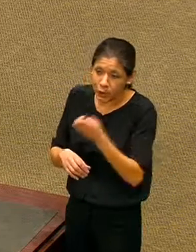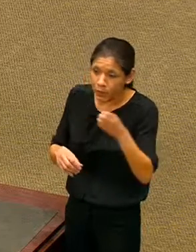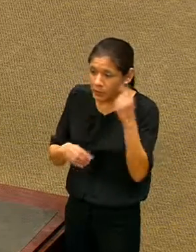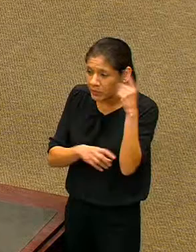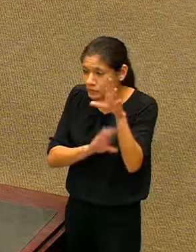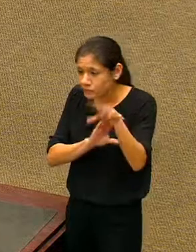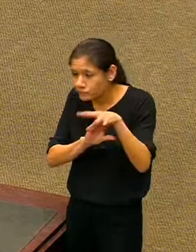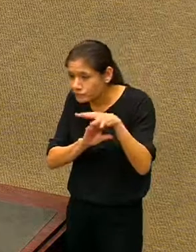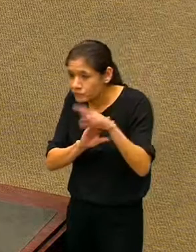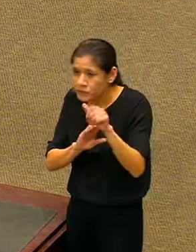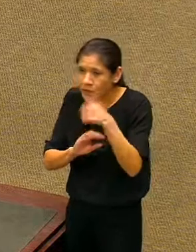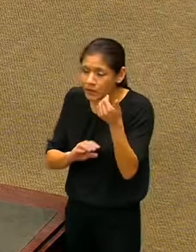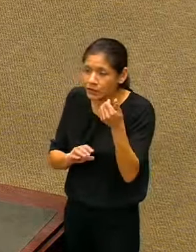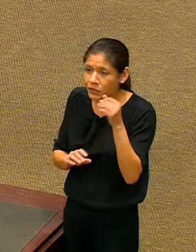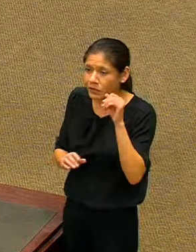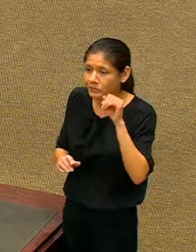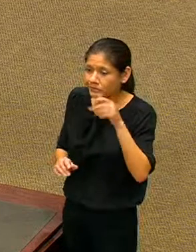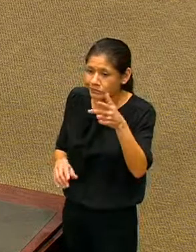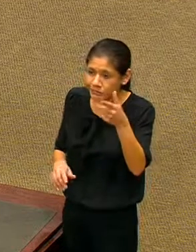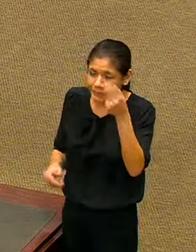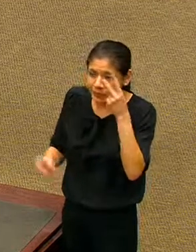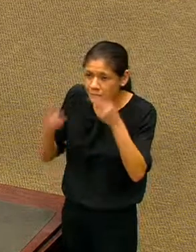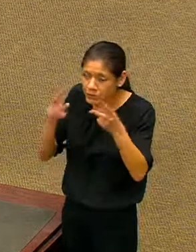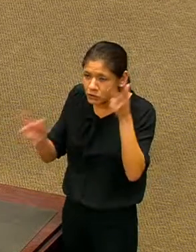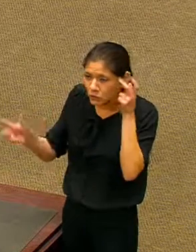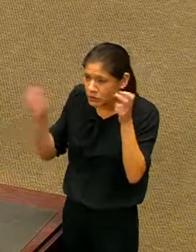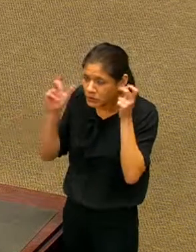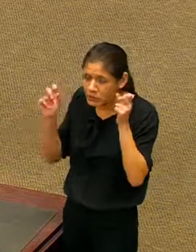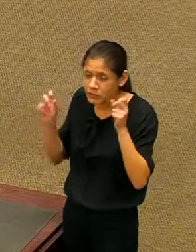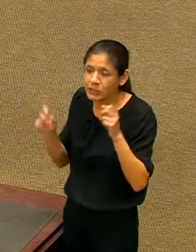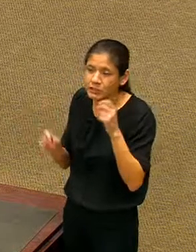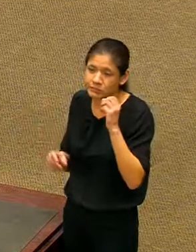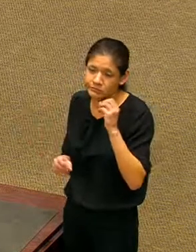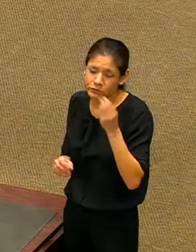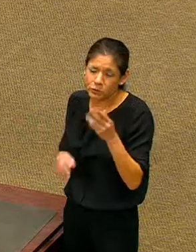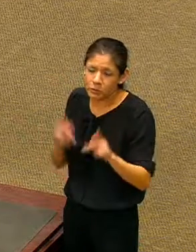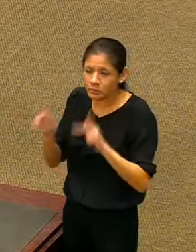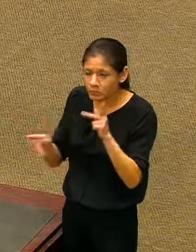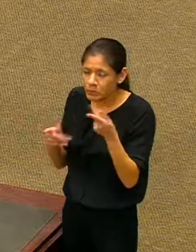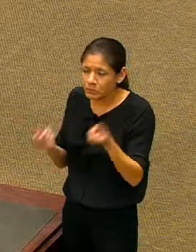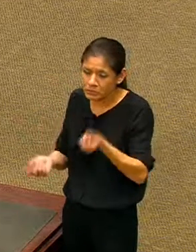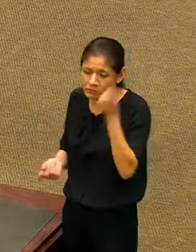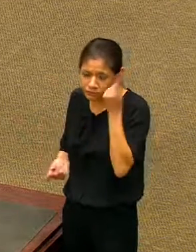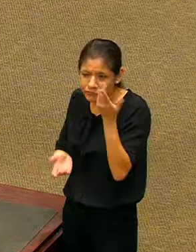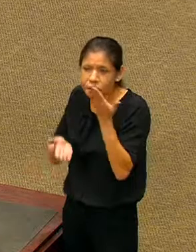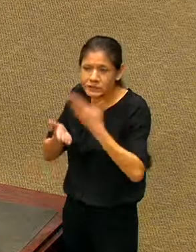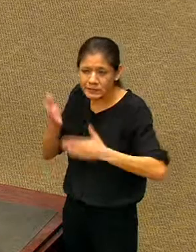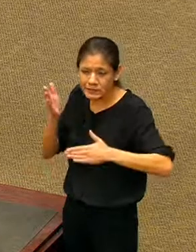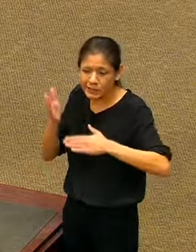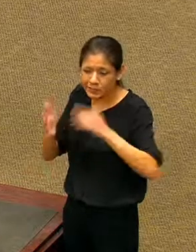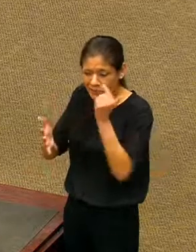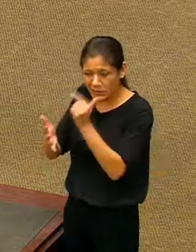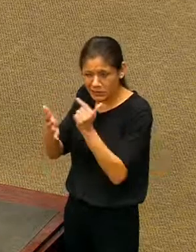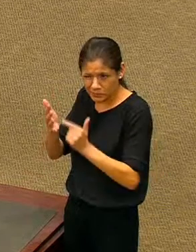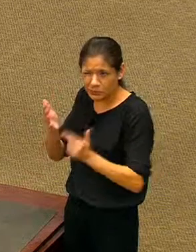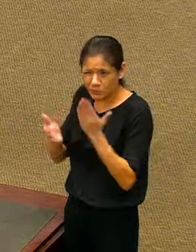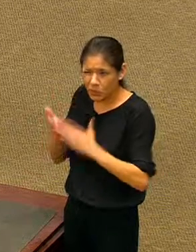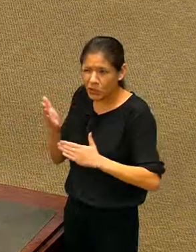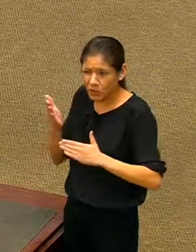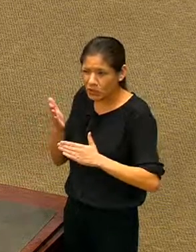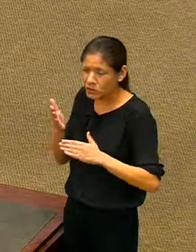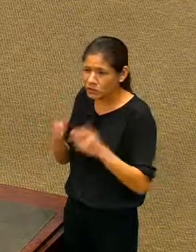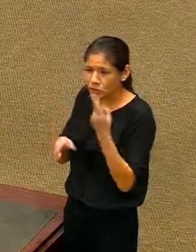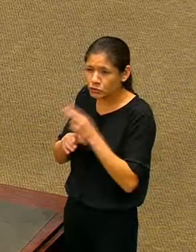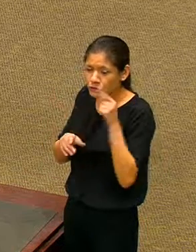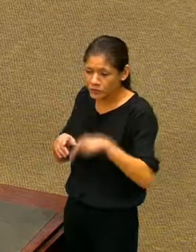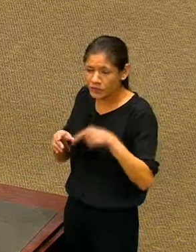and other AV components. And so people understand, some of these components that are being used